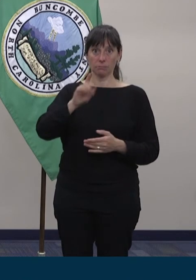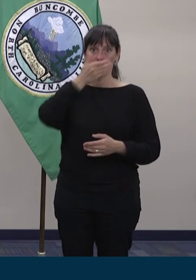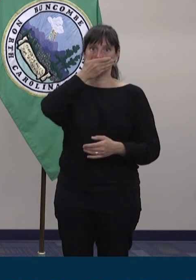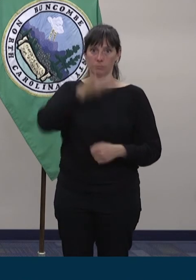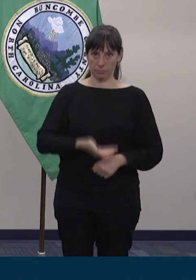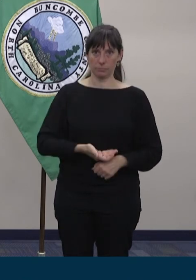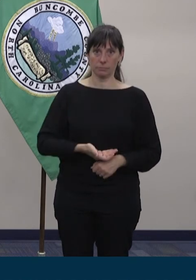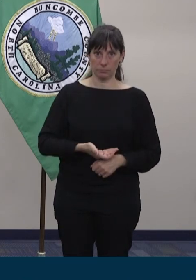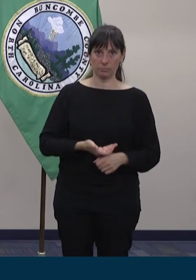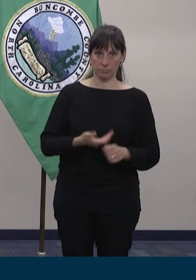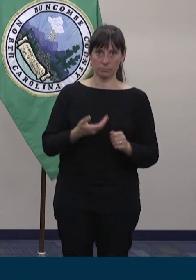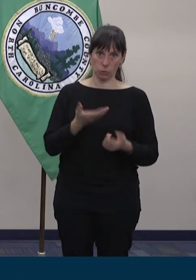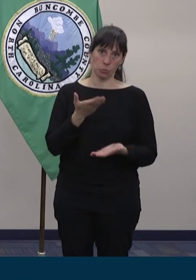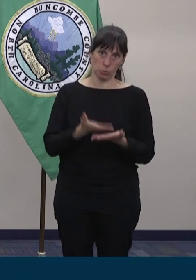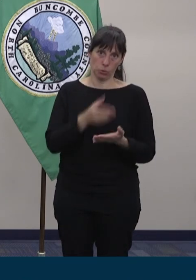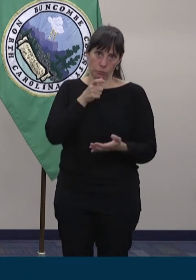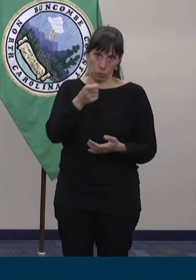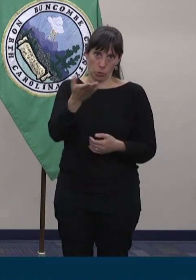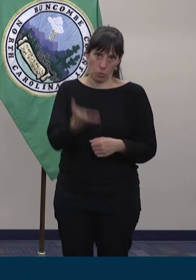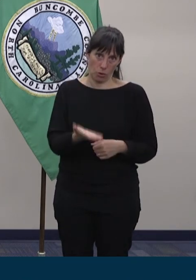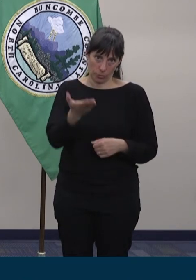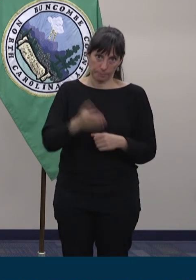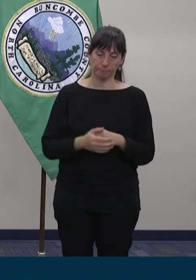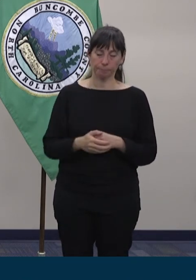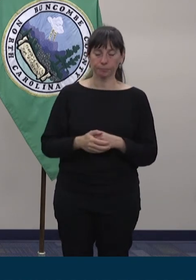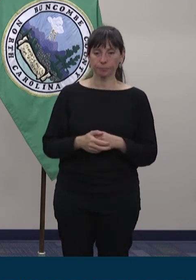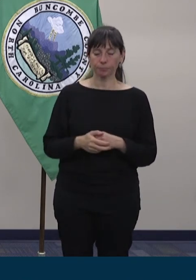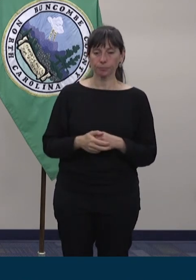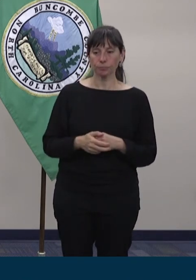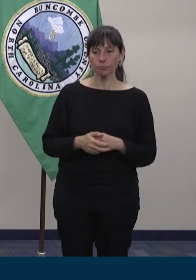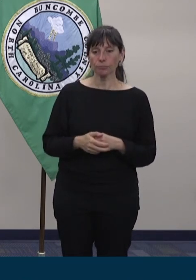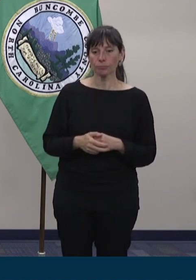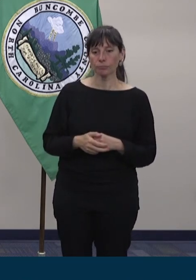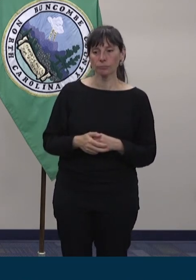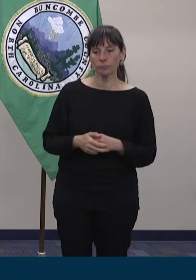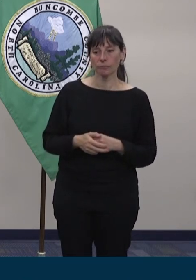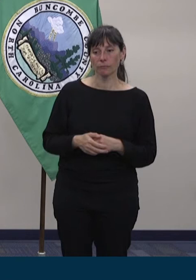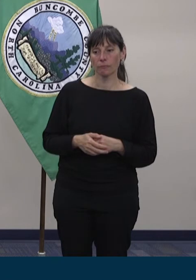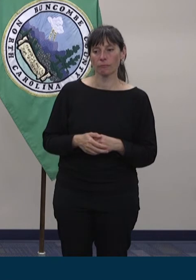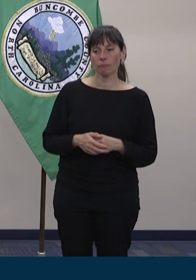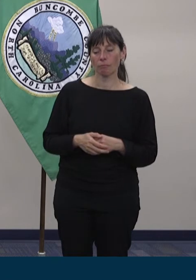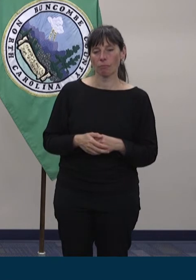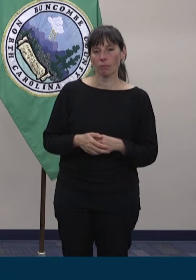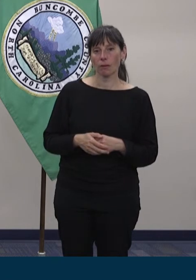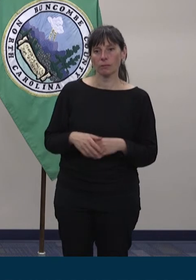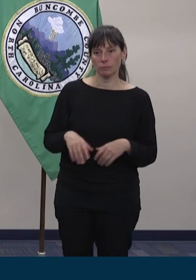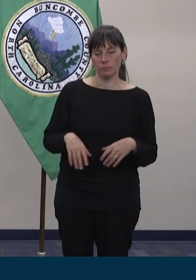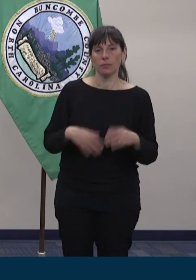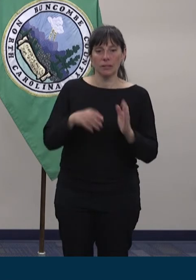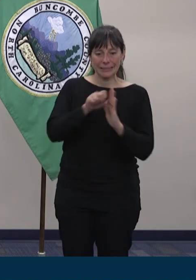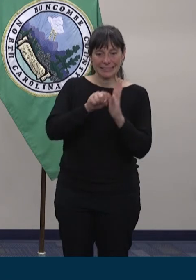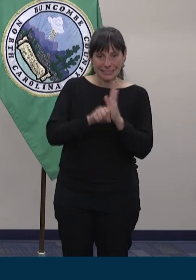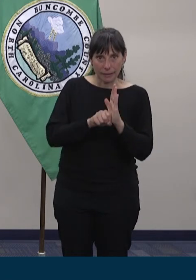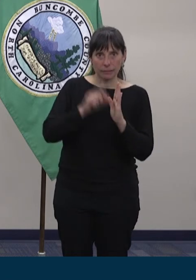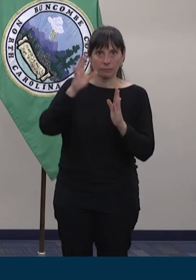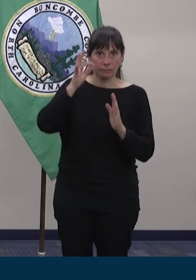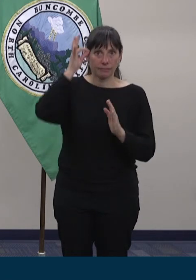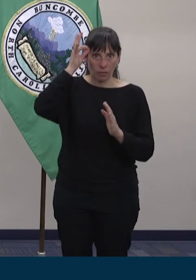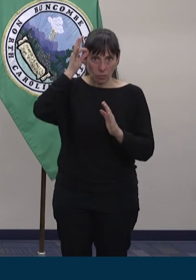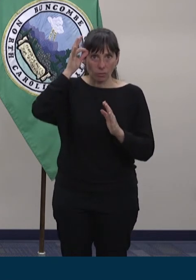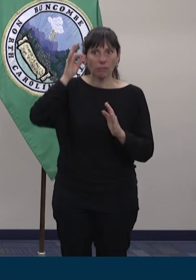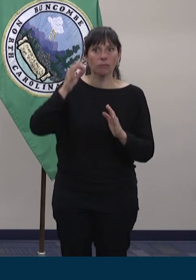A person who that would be at risk from wearing a face covering at work, as determined by local, state, federal regulations